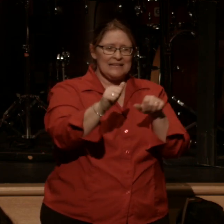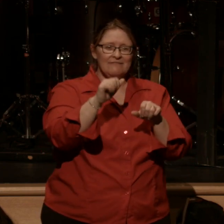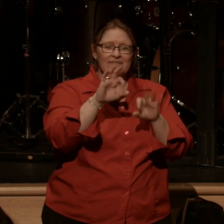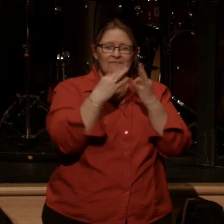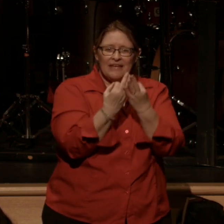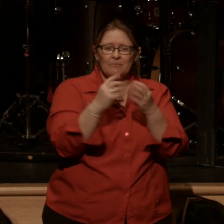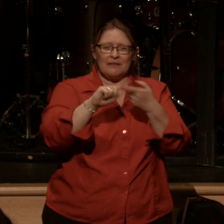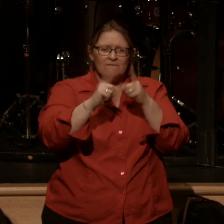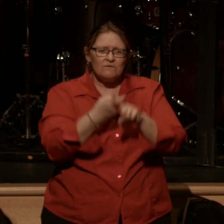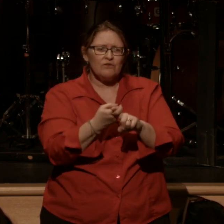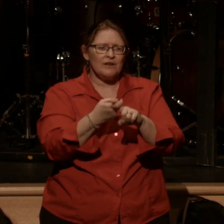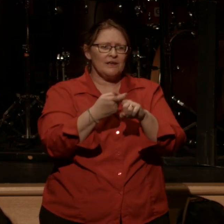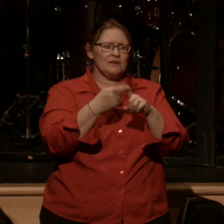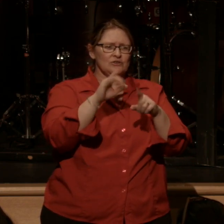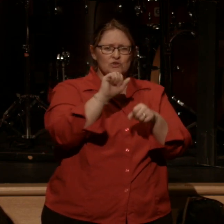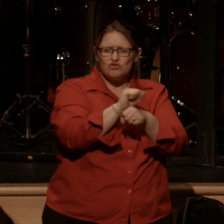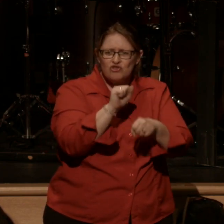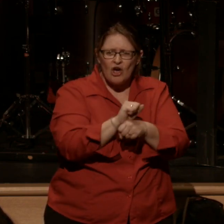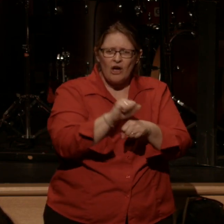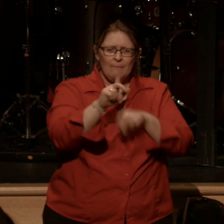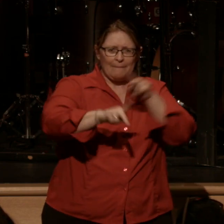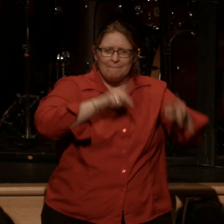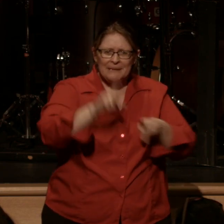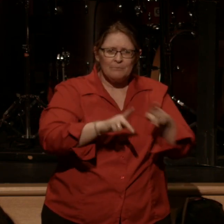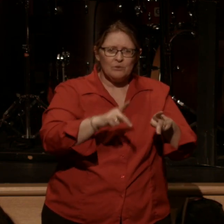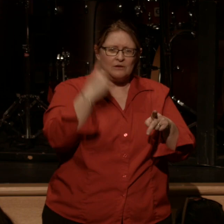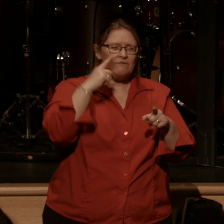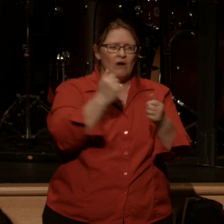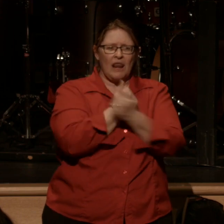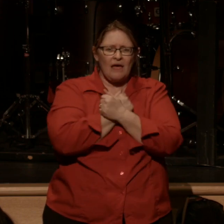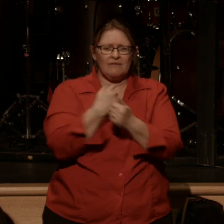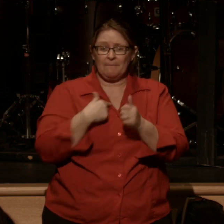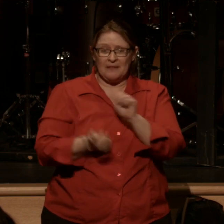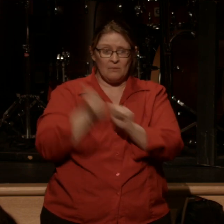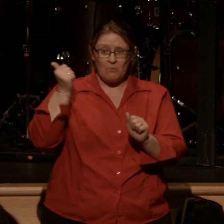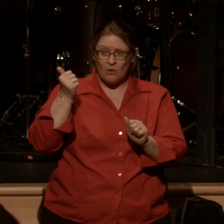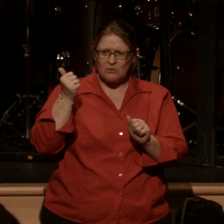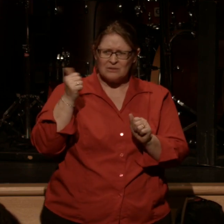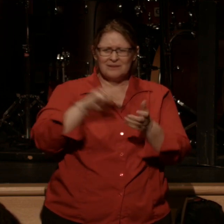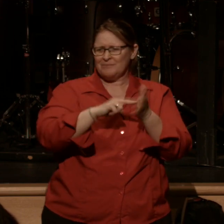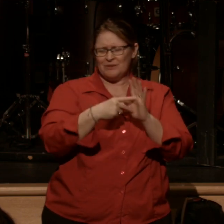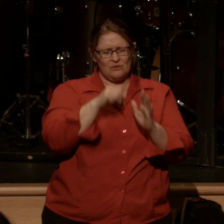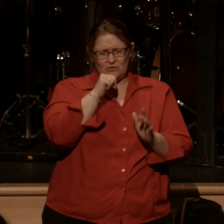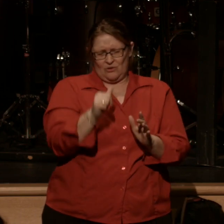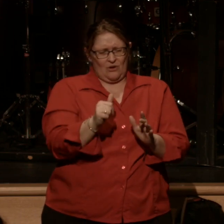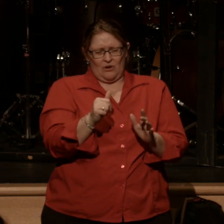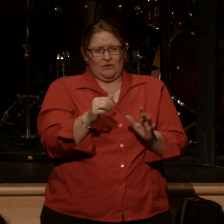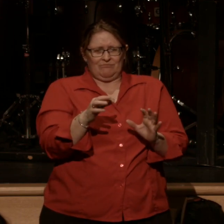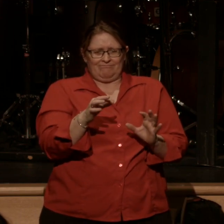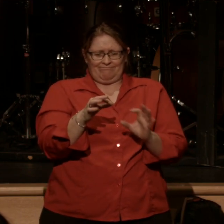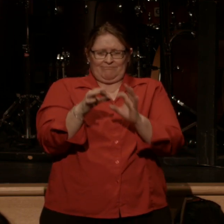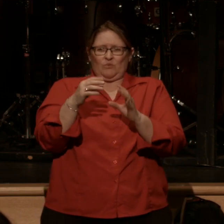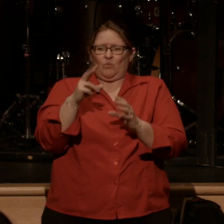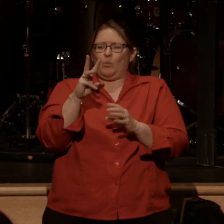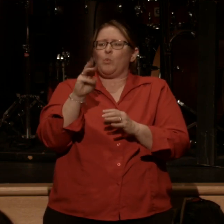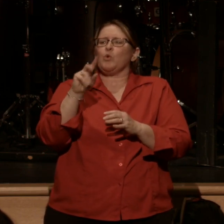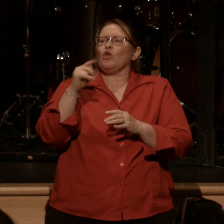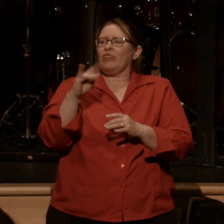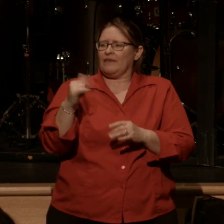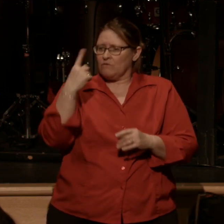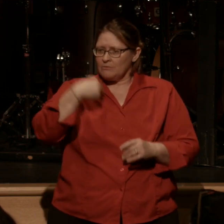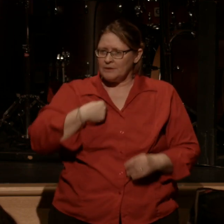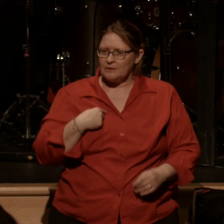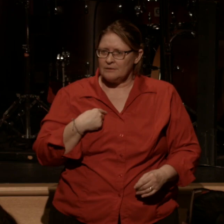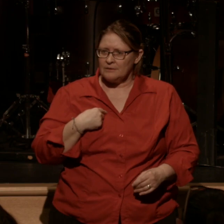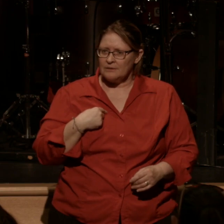and friend and job and people in order to love me most is not worthy of me. Abraham, trust